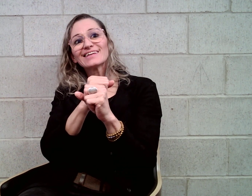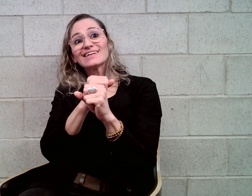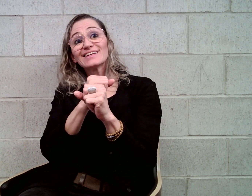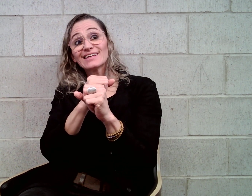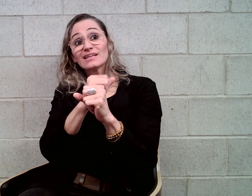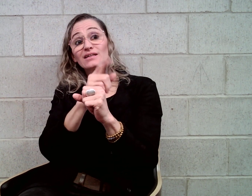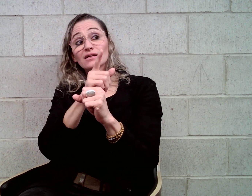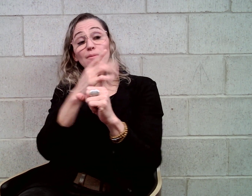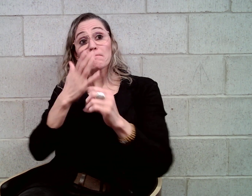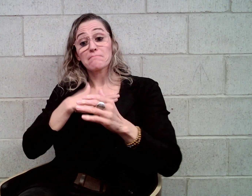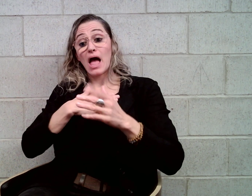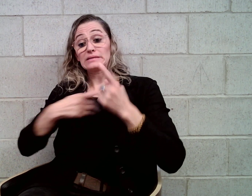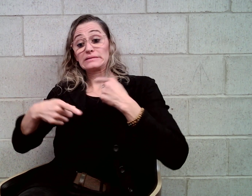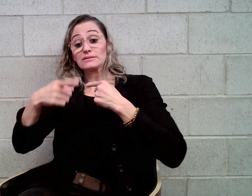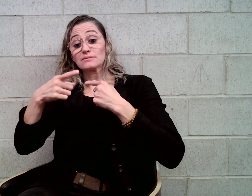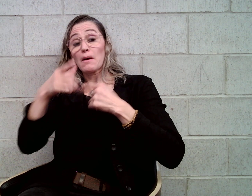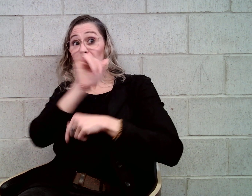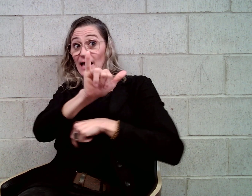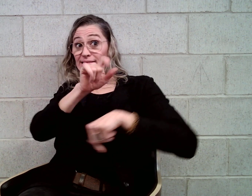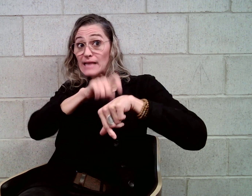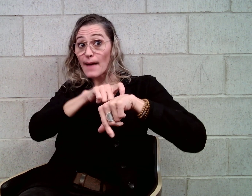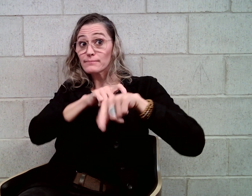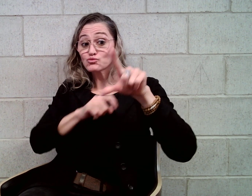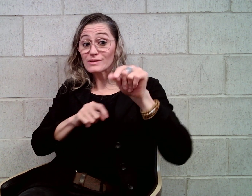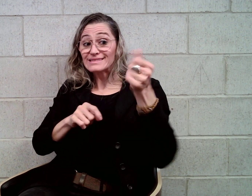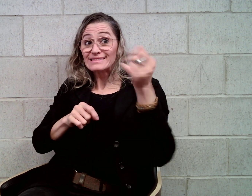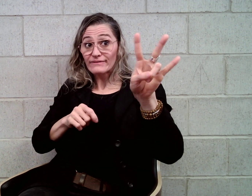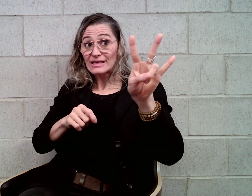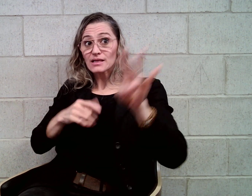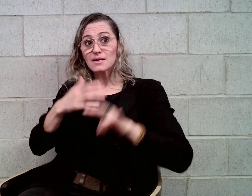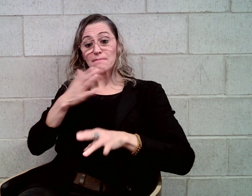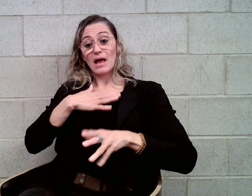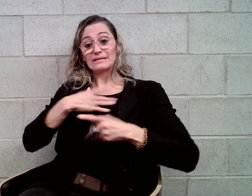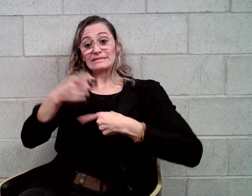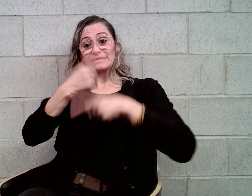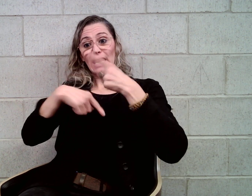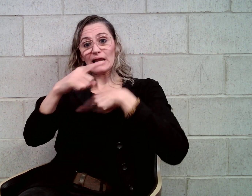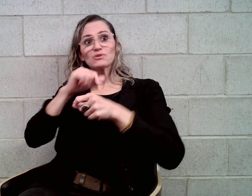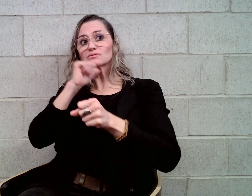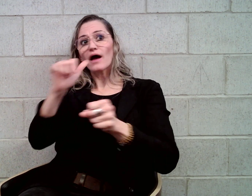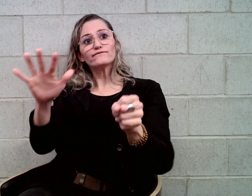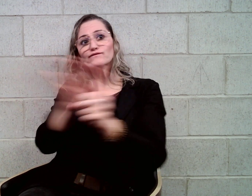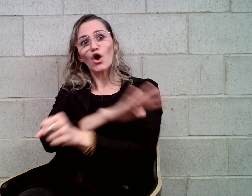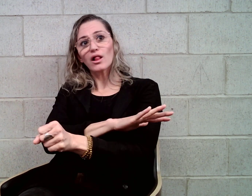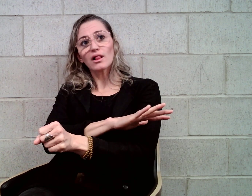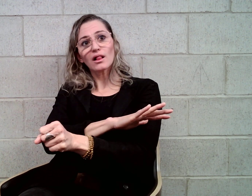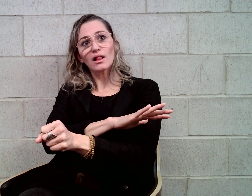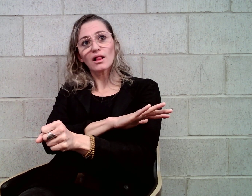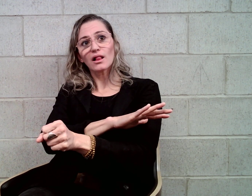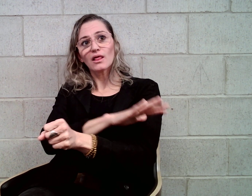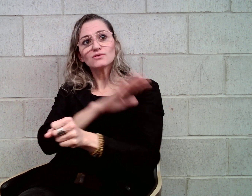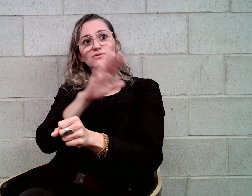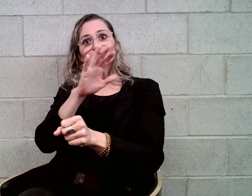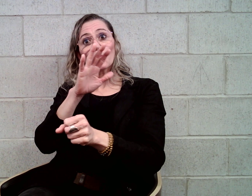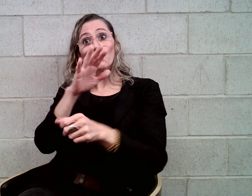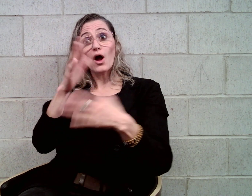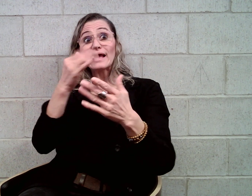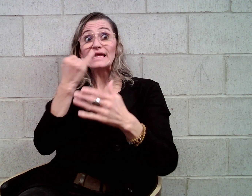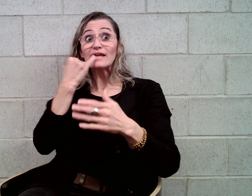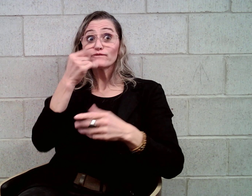story to a deaf audience. That's when Ravi started with these summaries. So in 2017, I wasn't